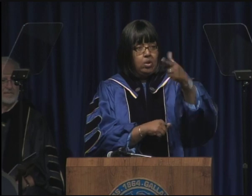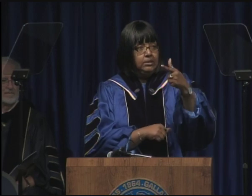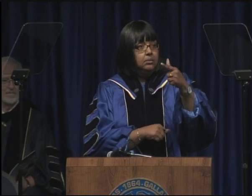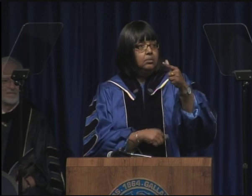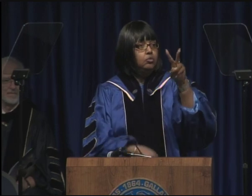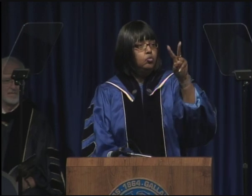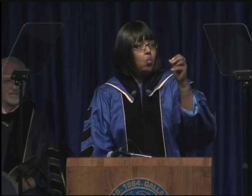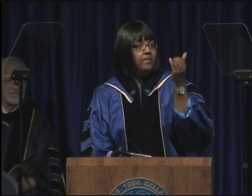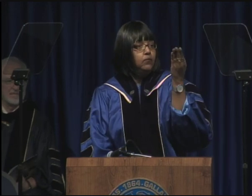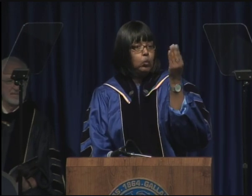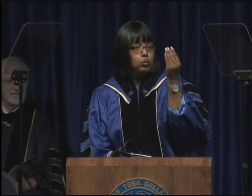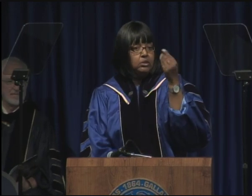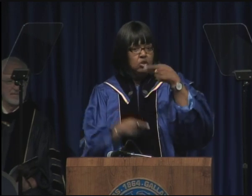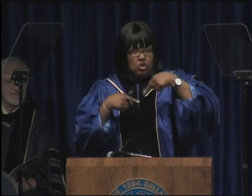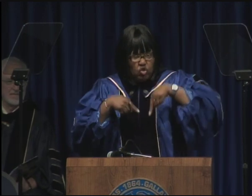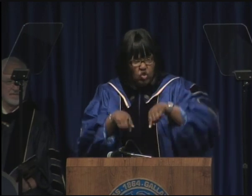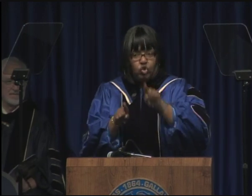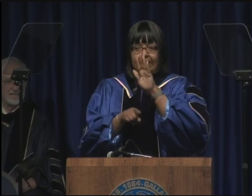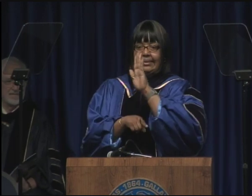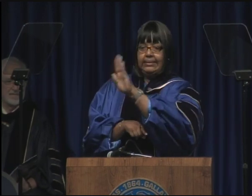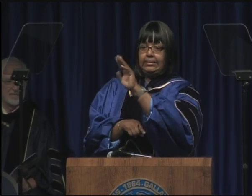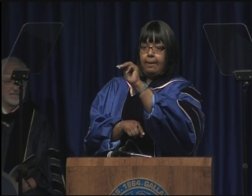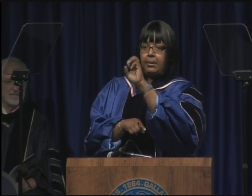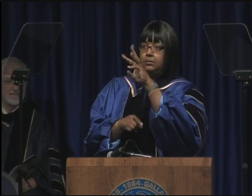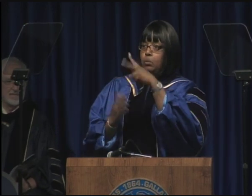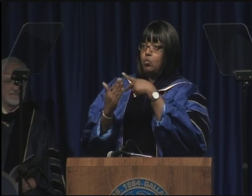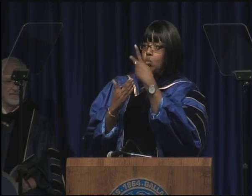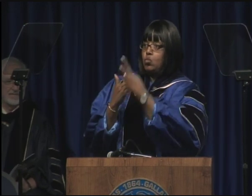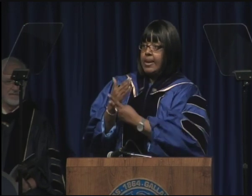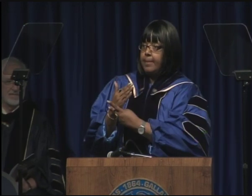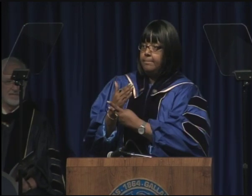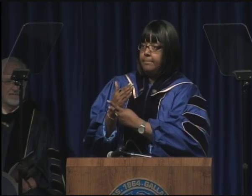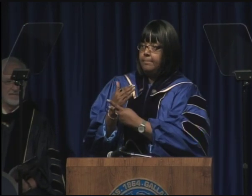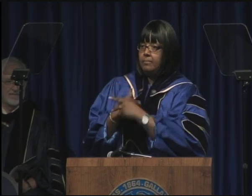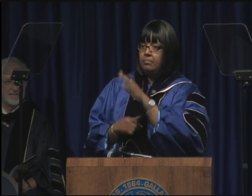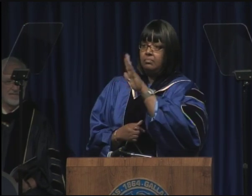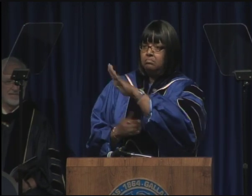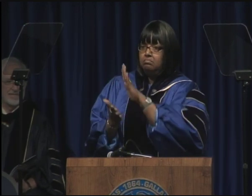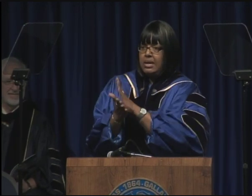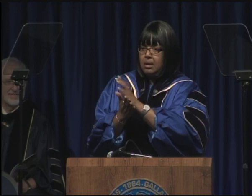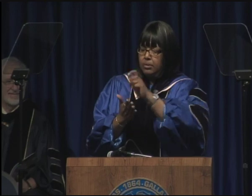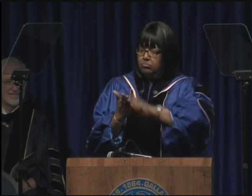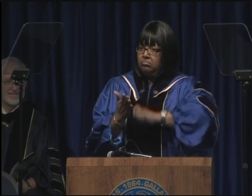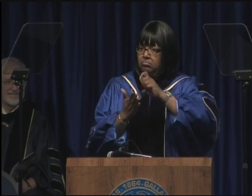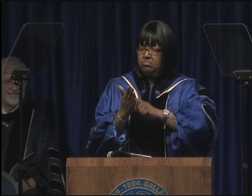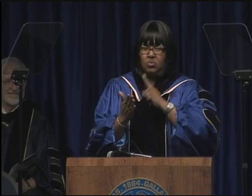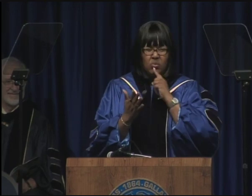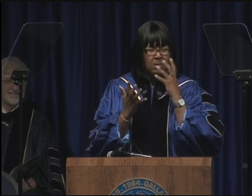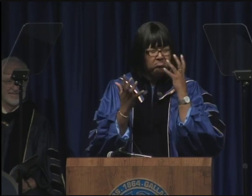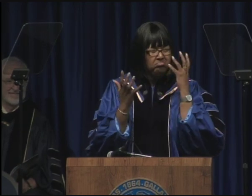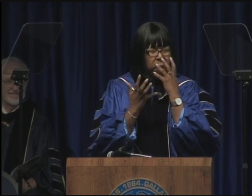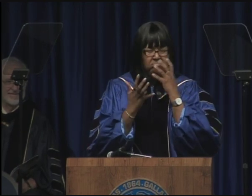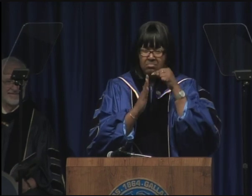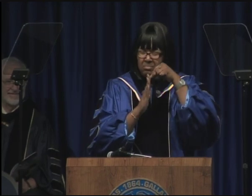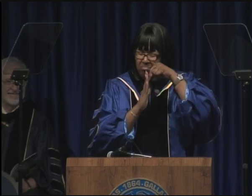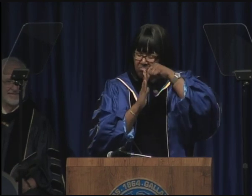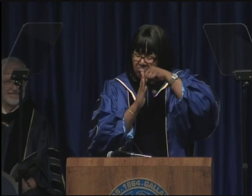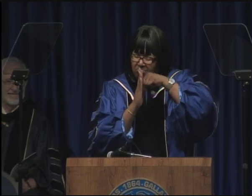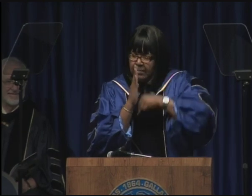in August 2014 during his MSW program here. His papers reflect